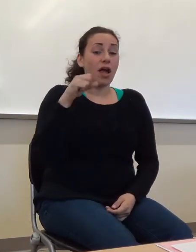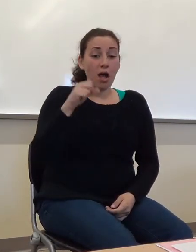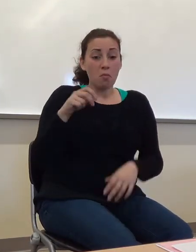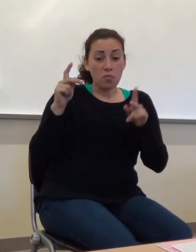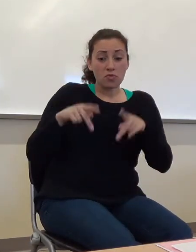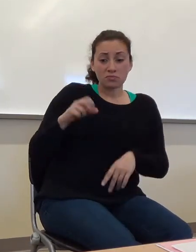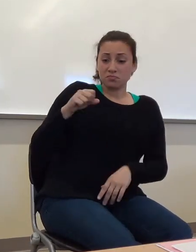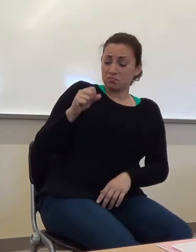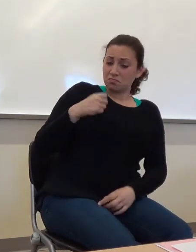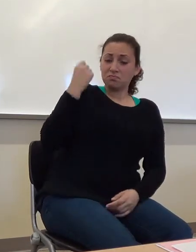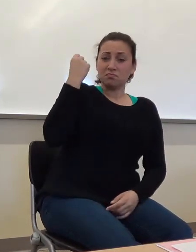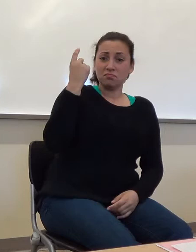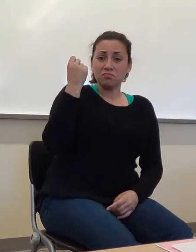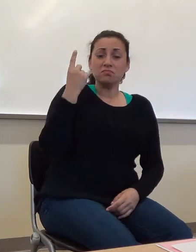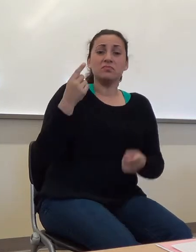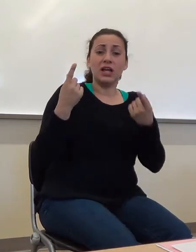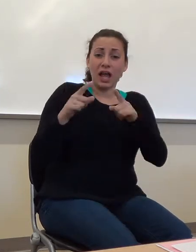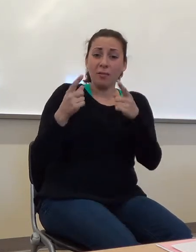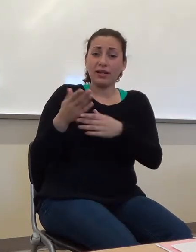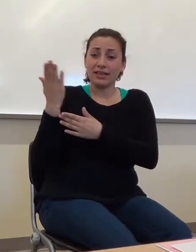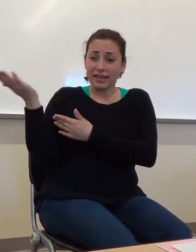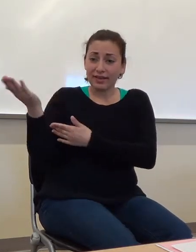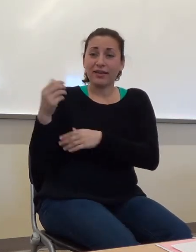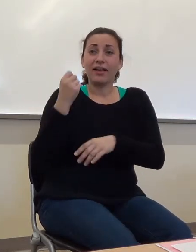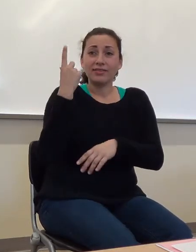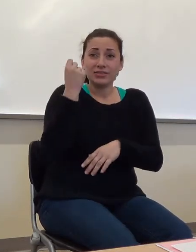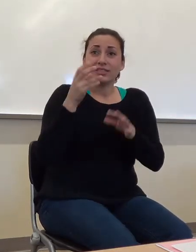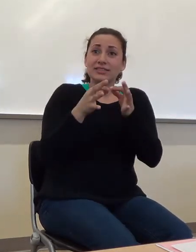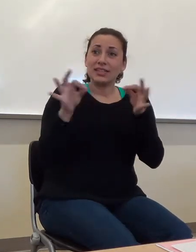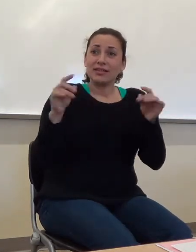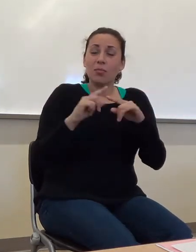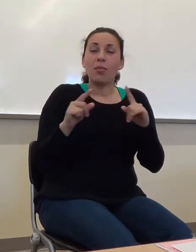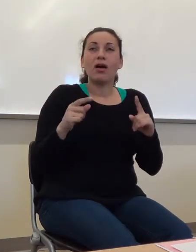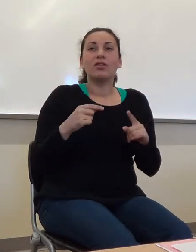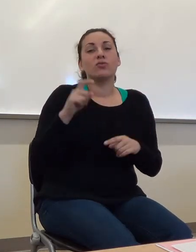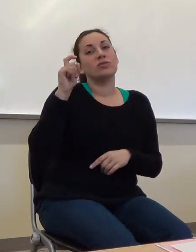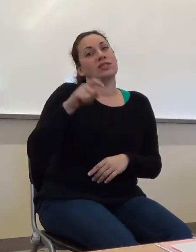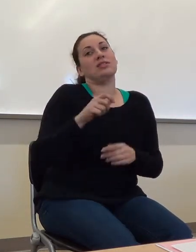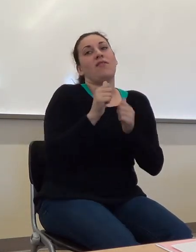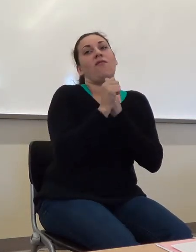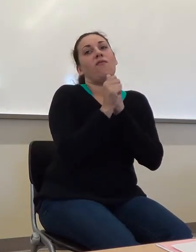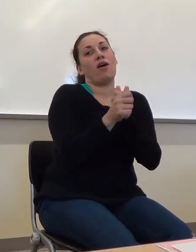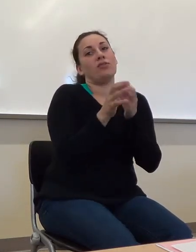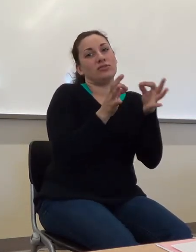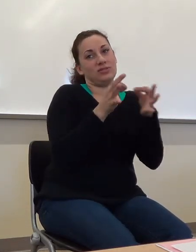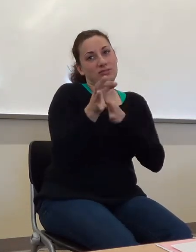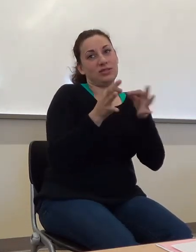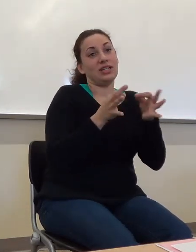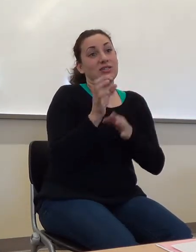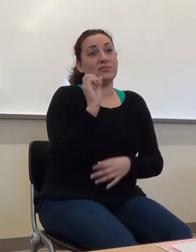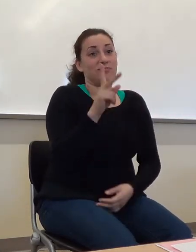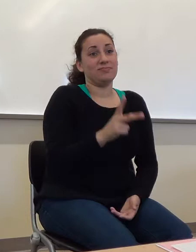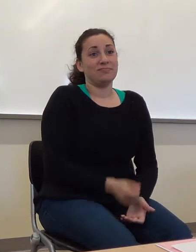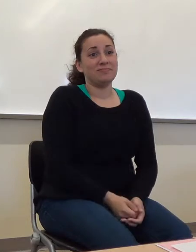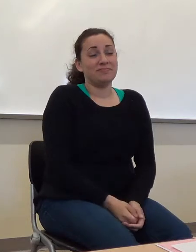person is getting what's going on, but I want people to follow the directions. I want to make sure they're following the